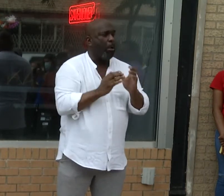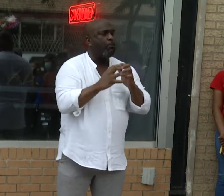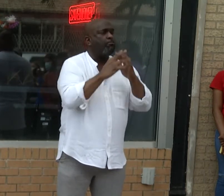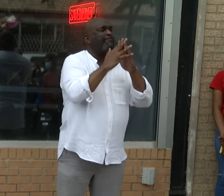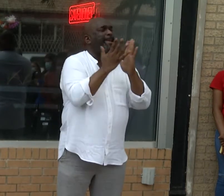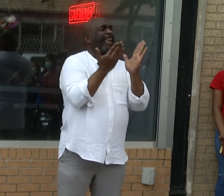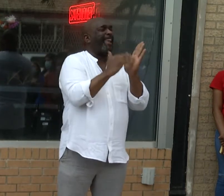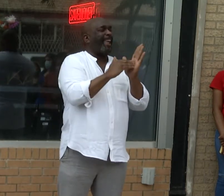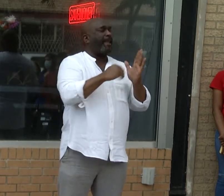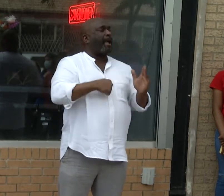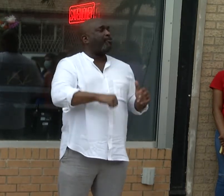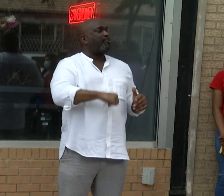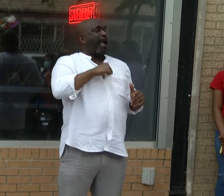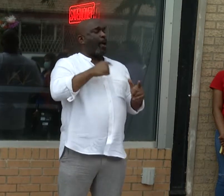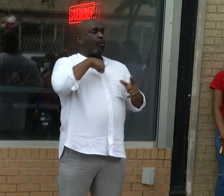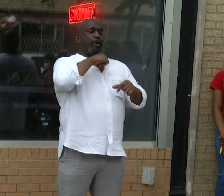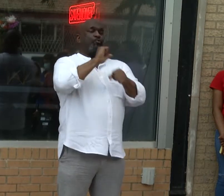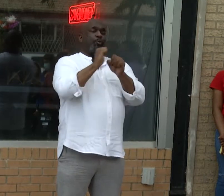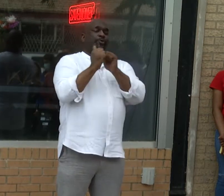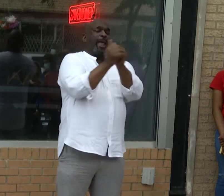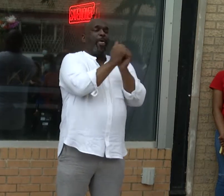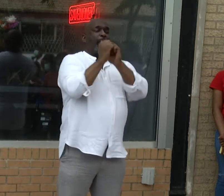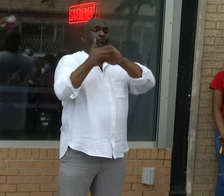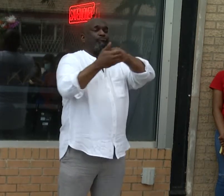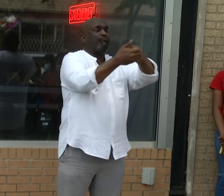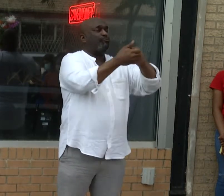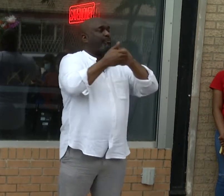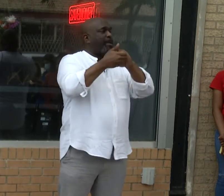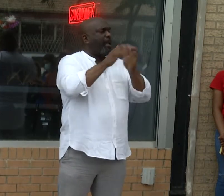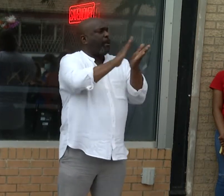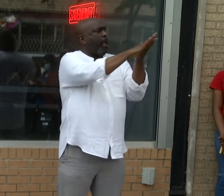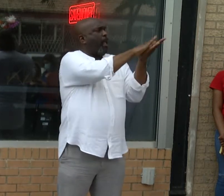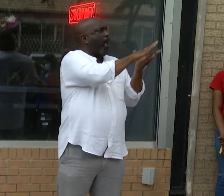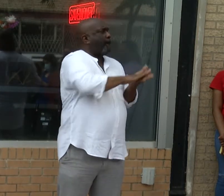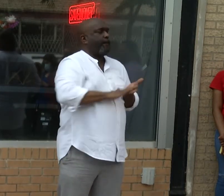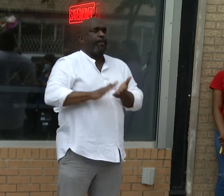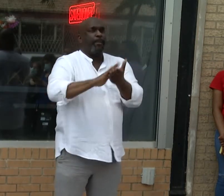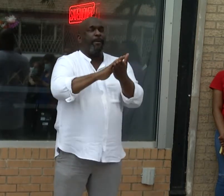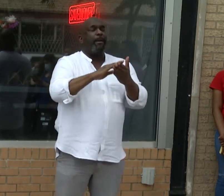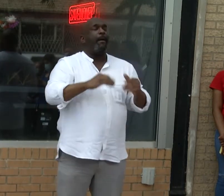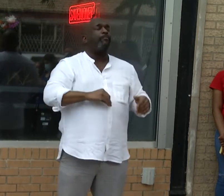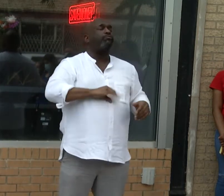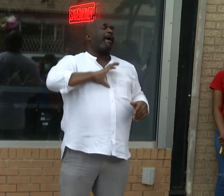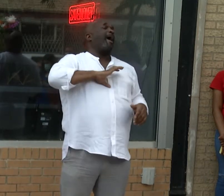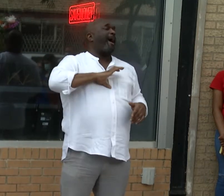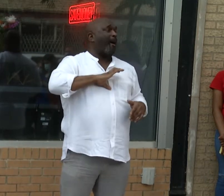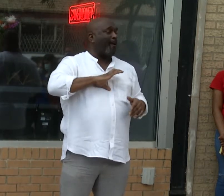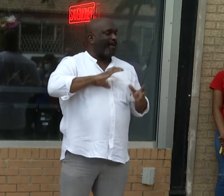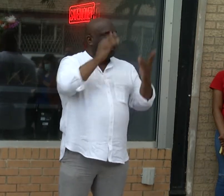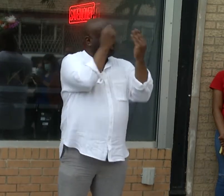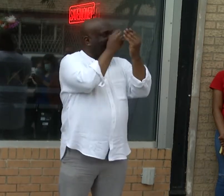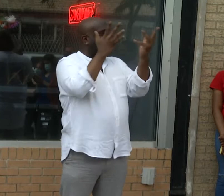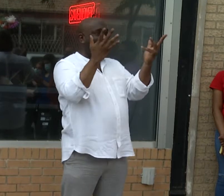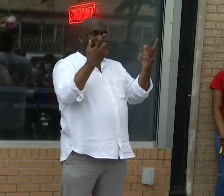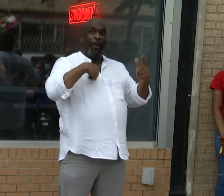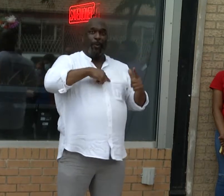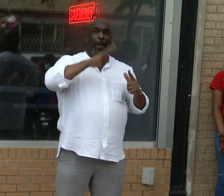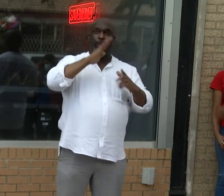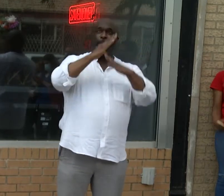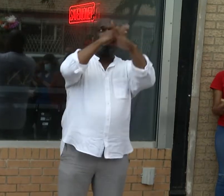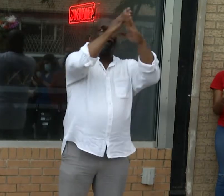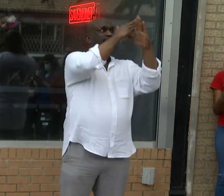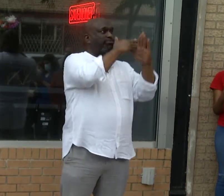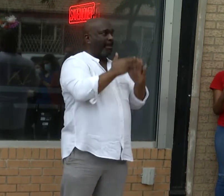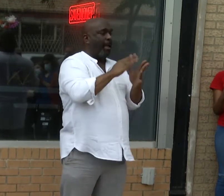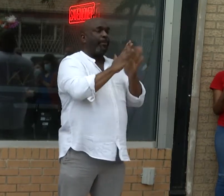I'm so proud of the unity that we have seen with cleanup efforts. I'm so proud to say we're going to rebuild